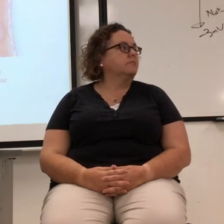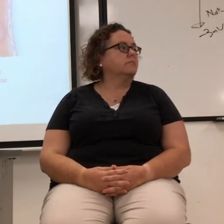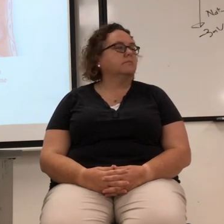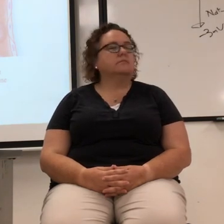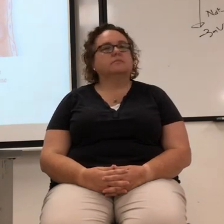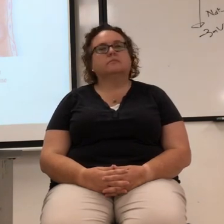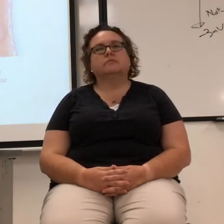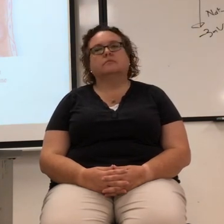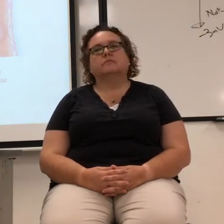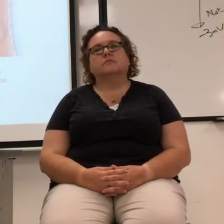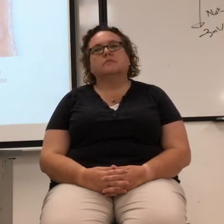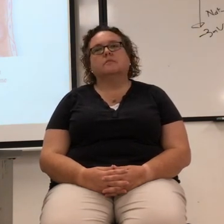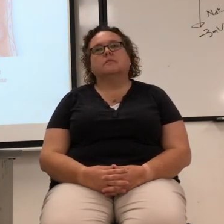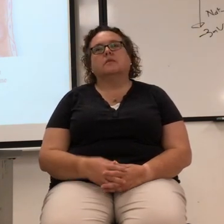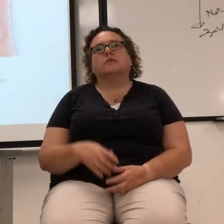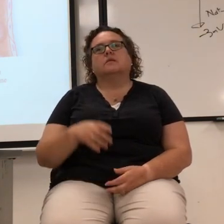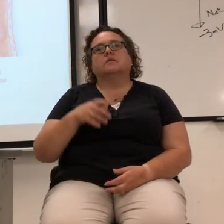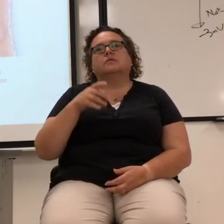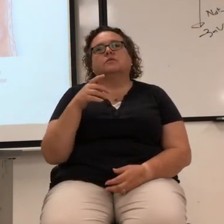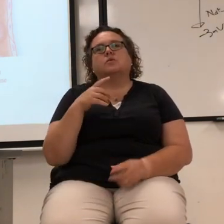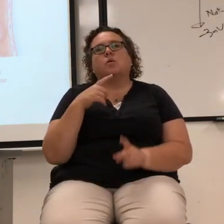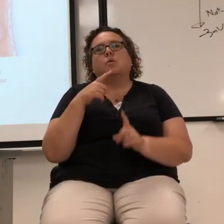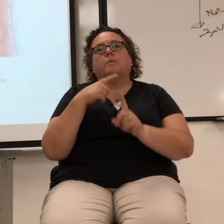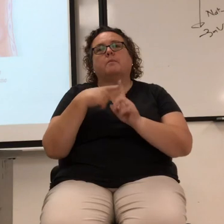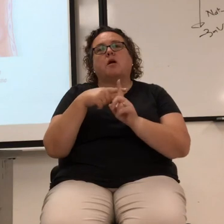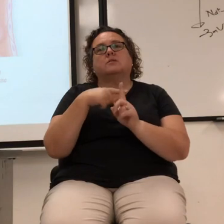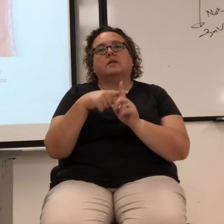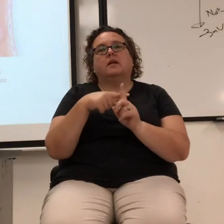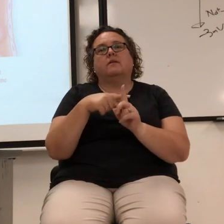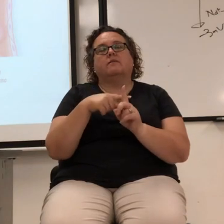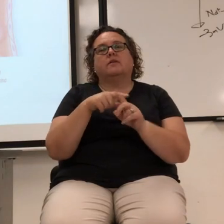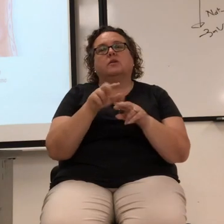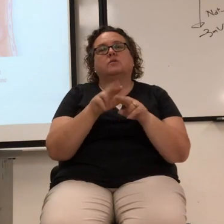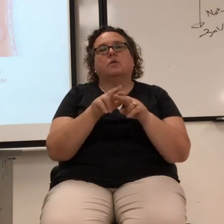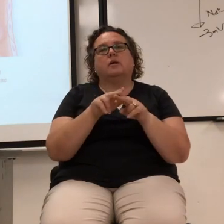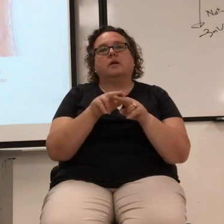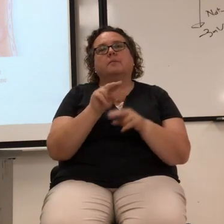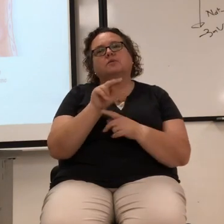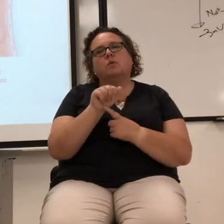So you're a positive sodium ion.